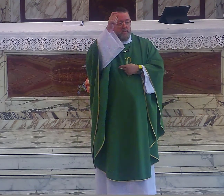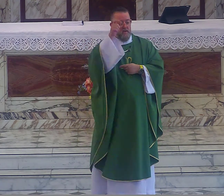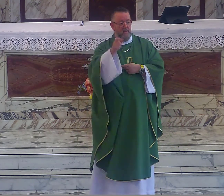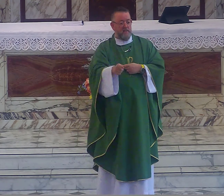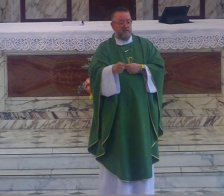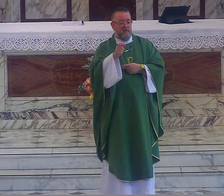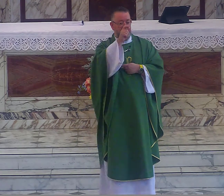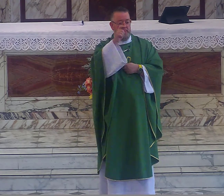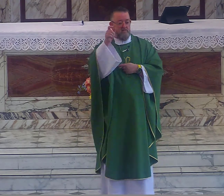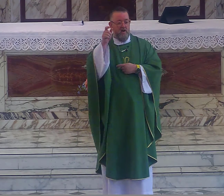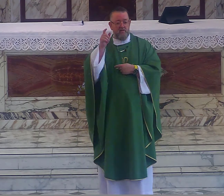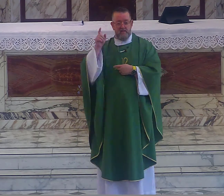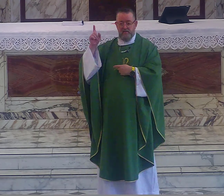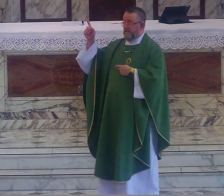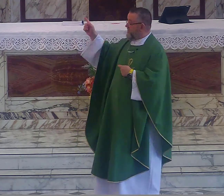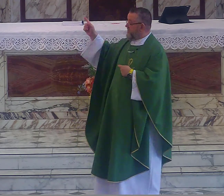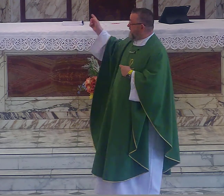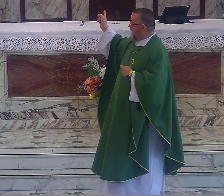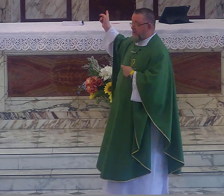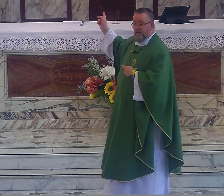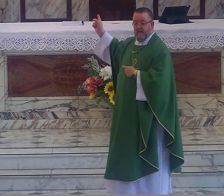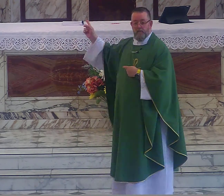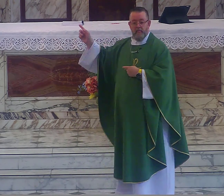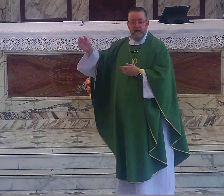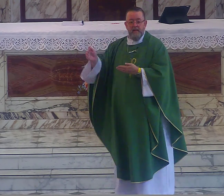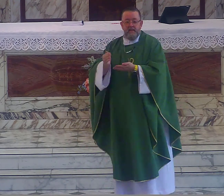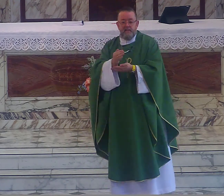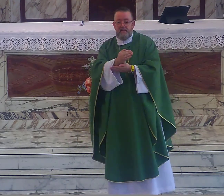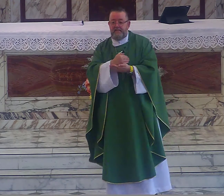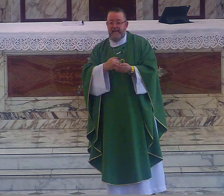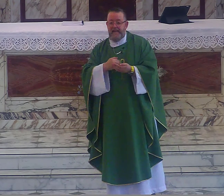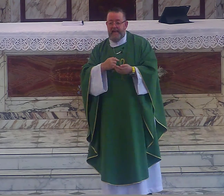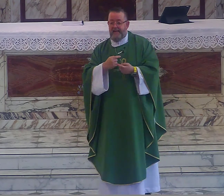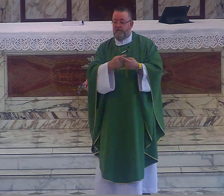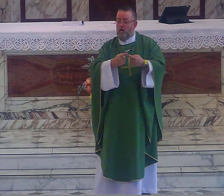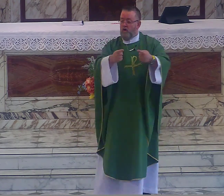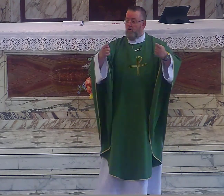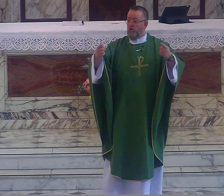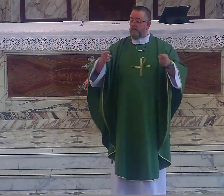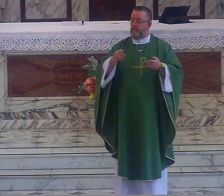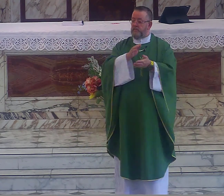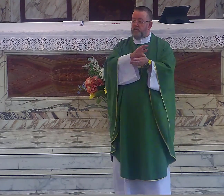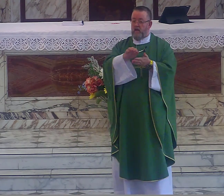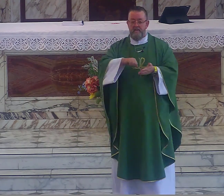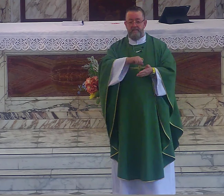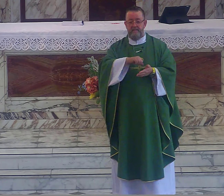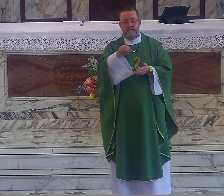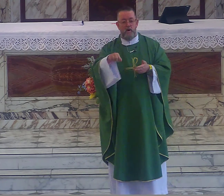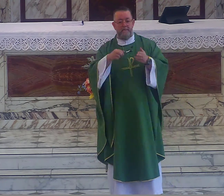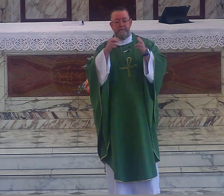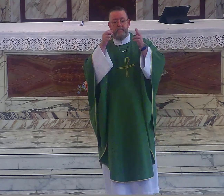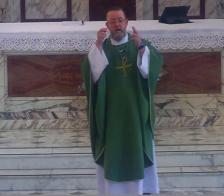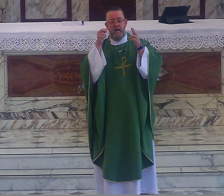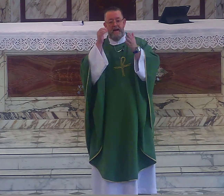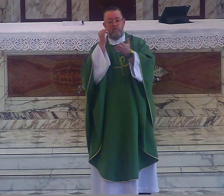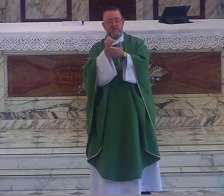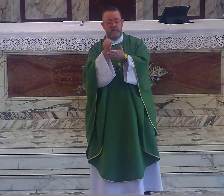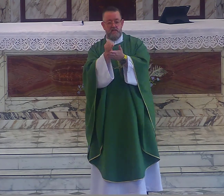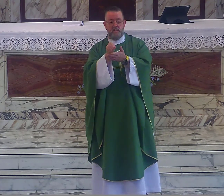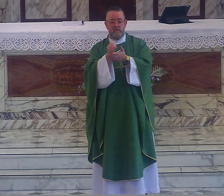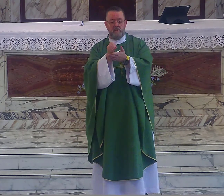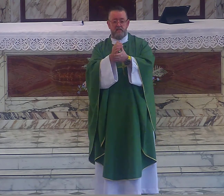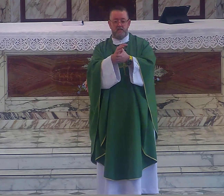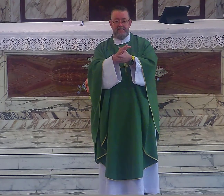goes to his cross here to save all of us from